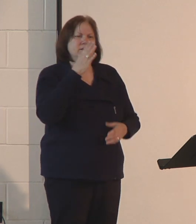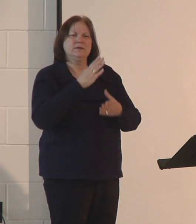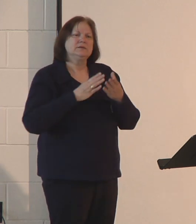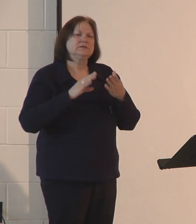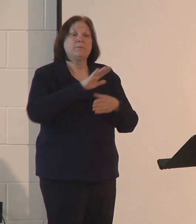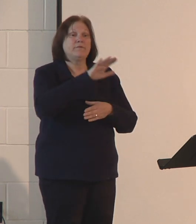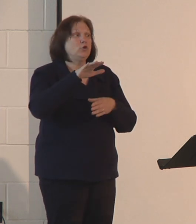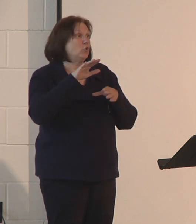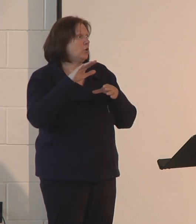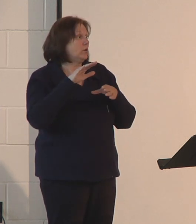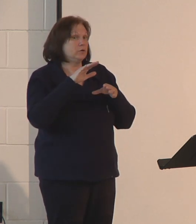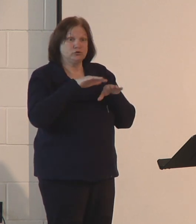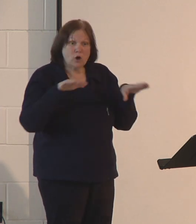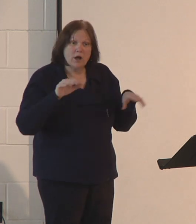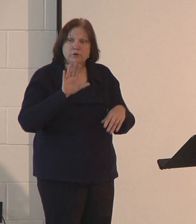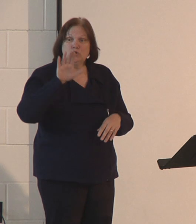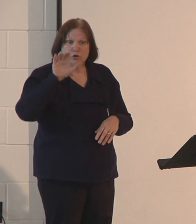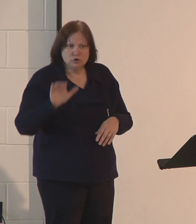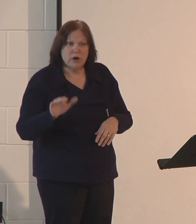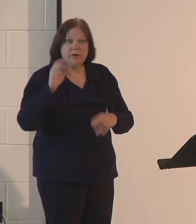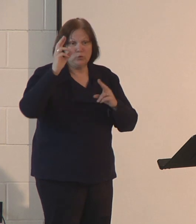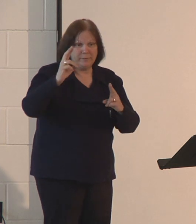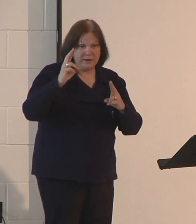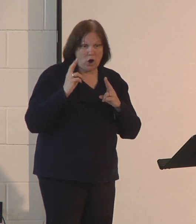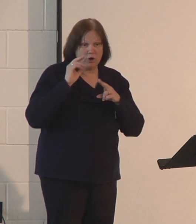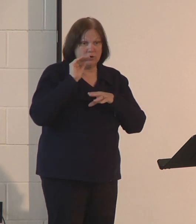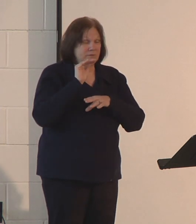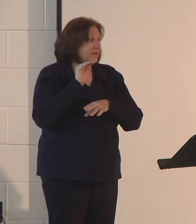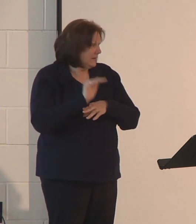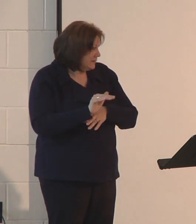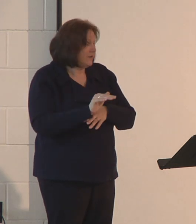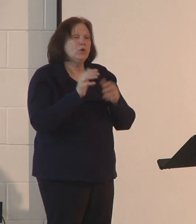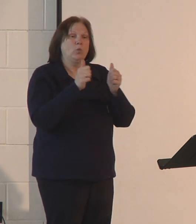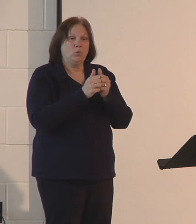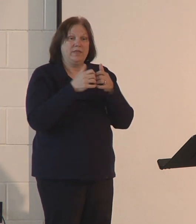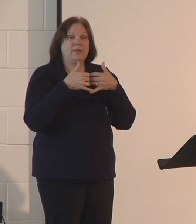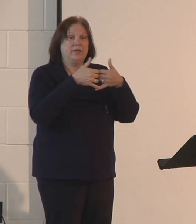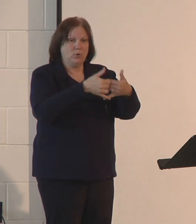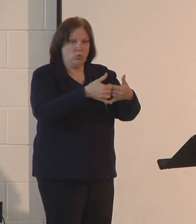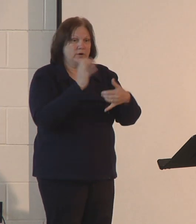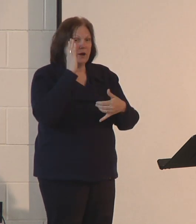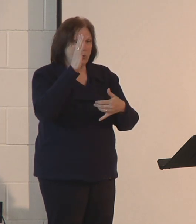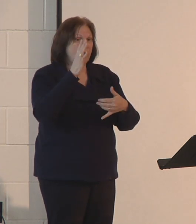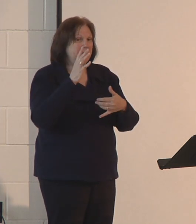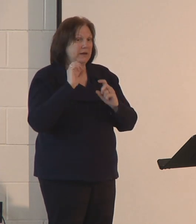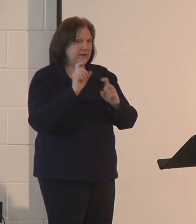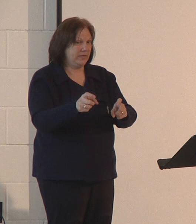your children or your child will be honored tonight with the award that I will be presenting to